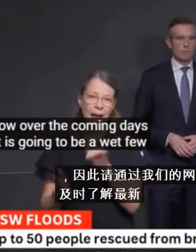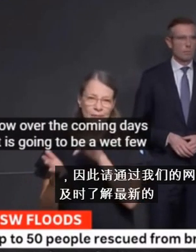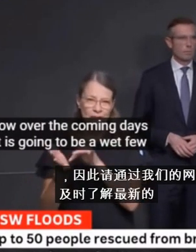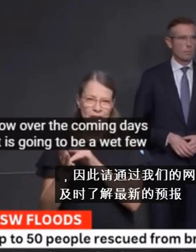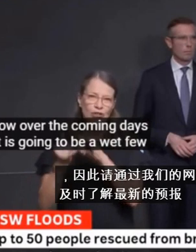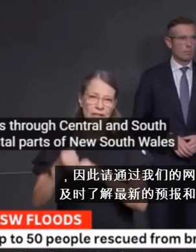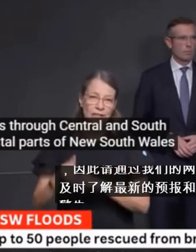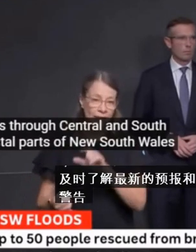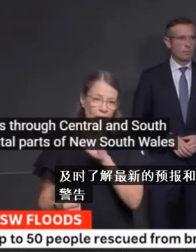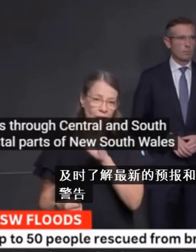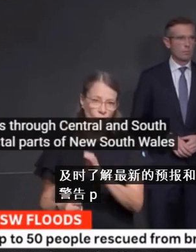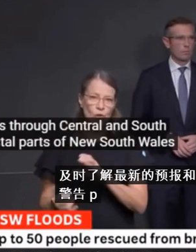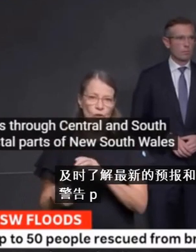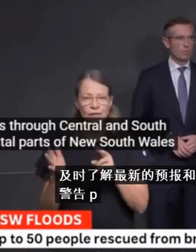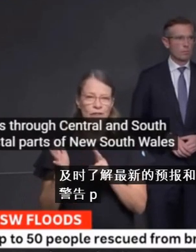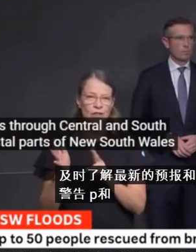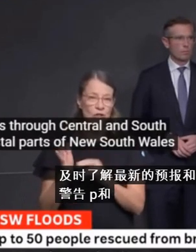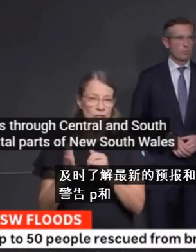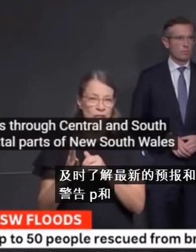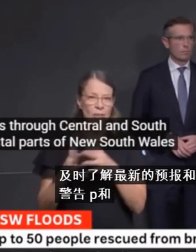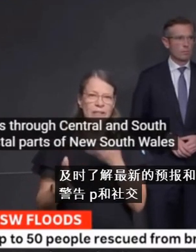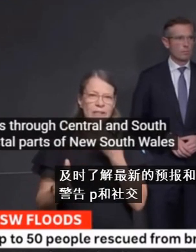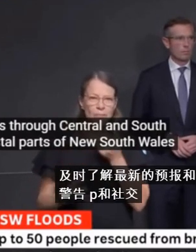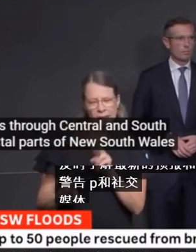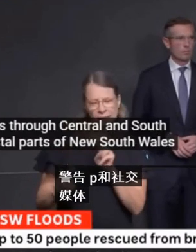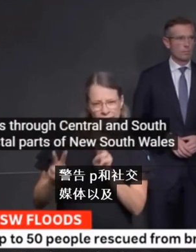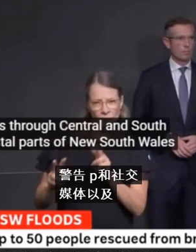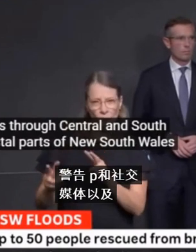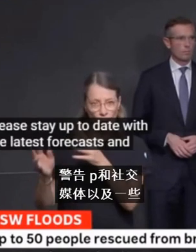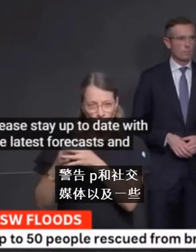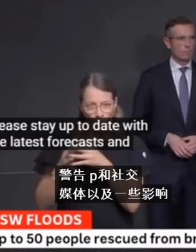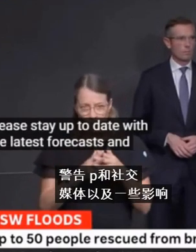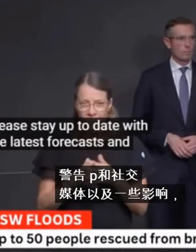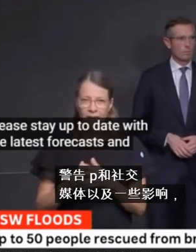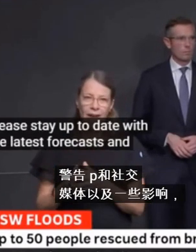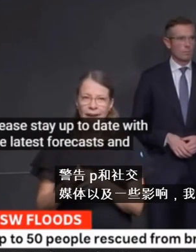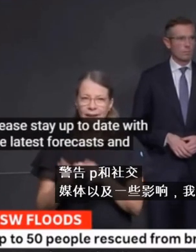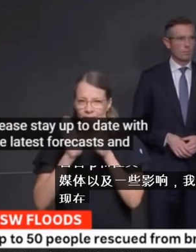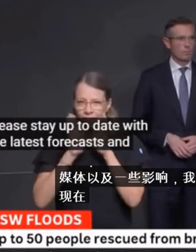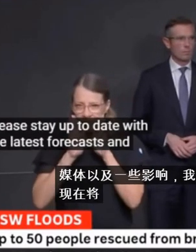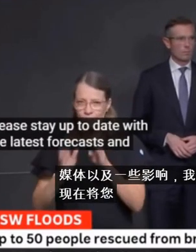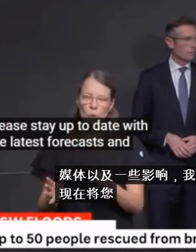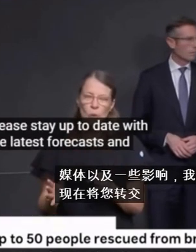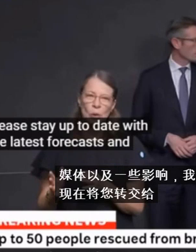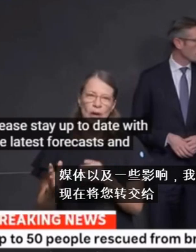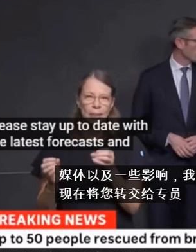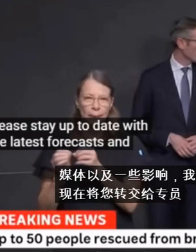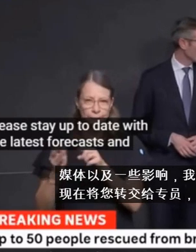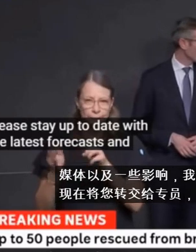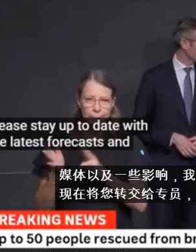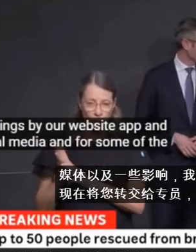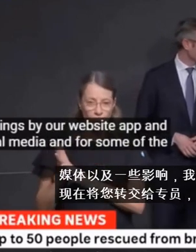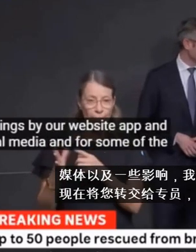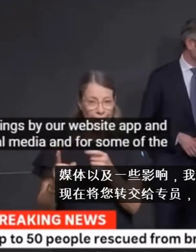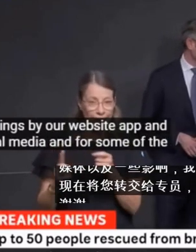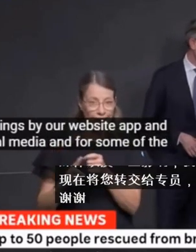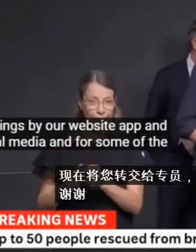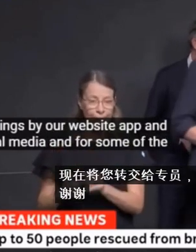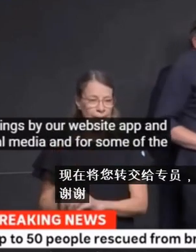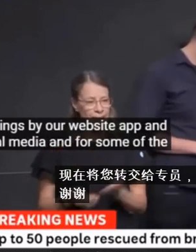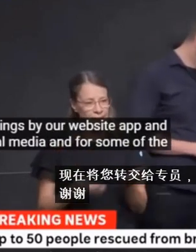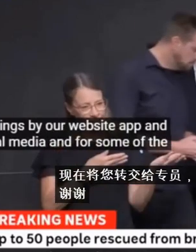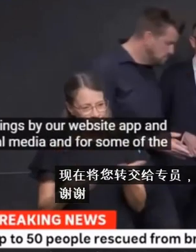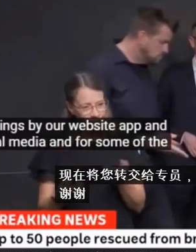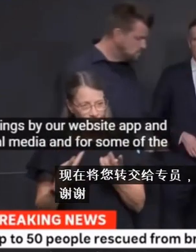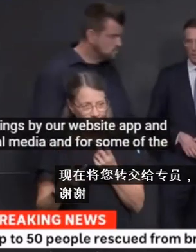date with the latest forecasts and warnings via our website, app and social media. And for some of the impacts, I'll now pass you on to the Commissioner. Thank